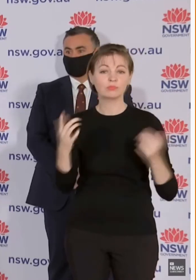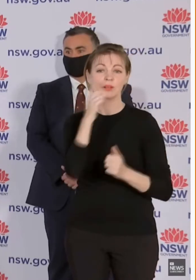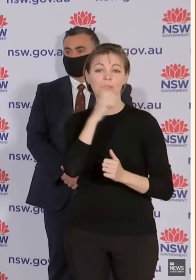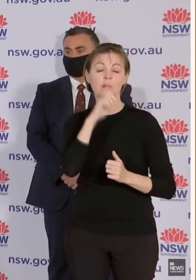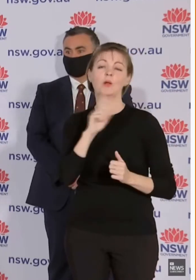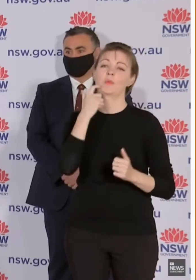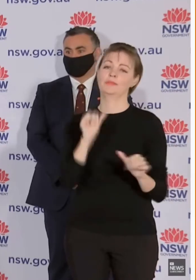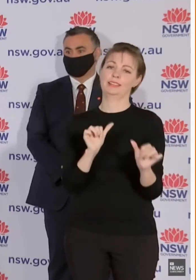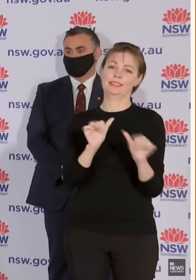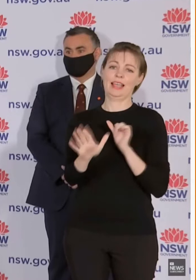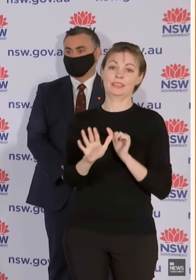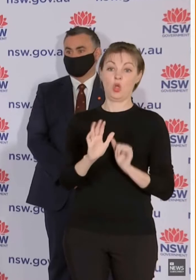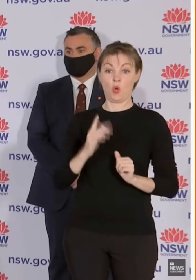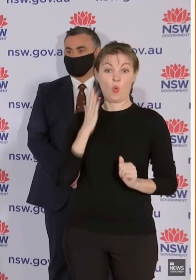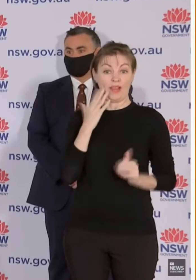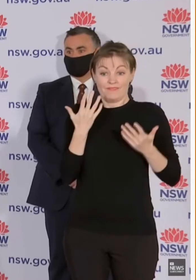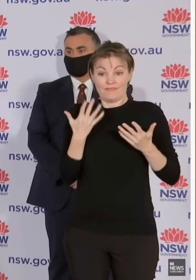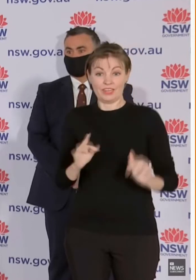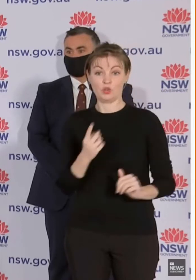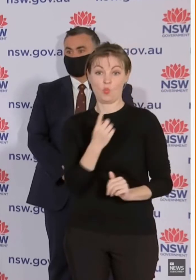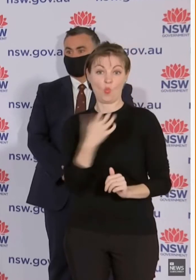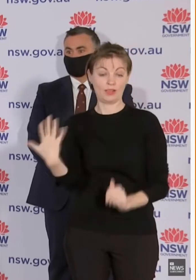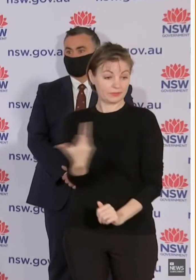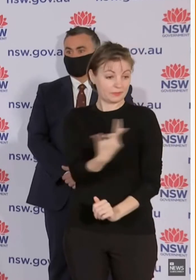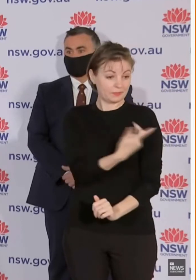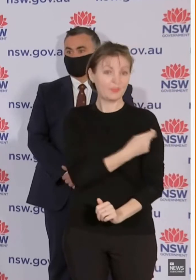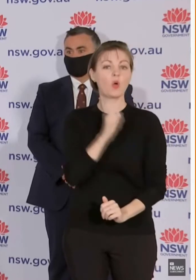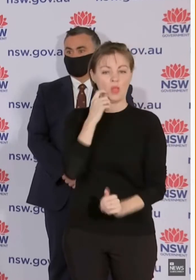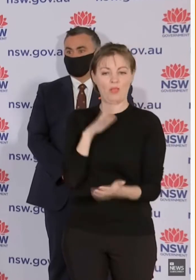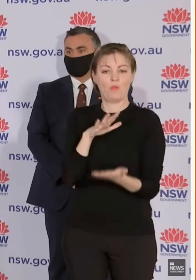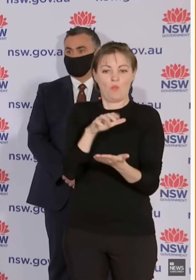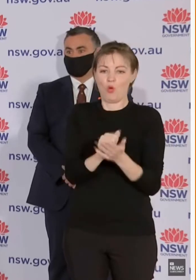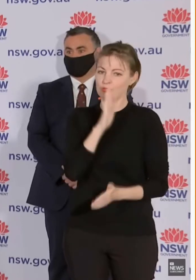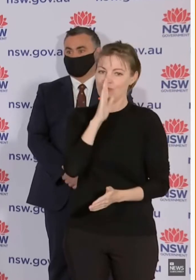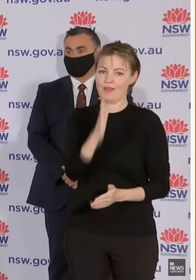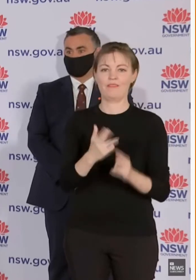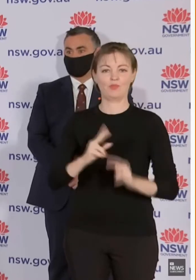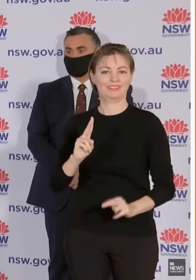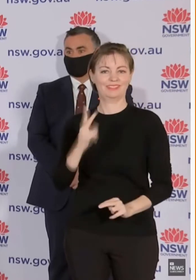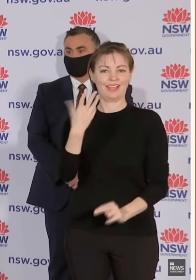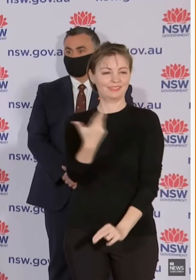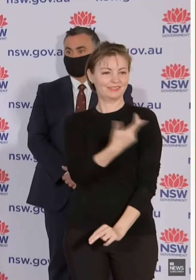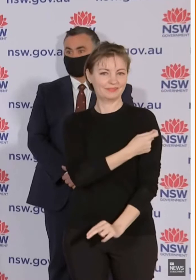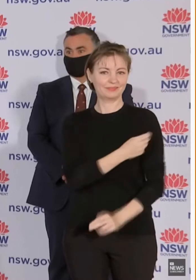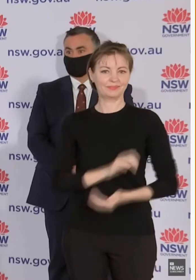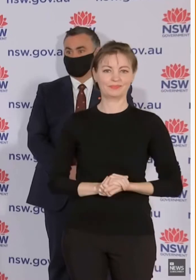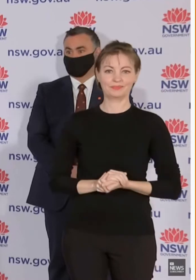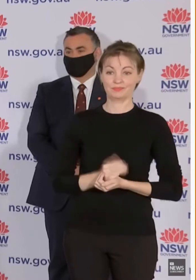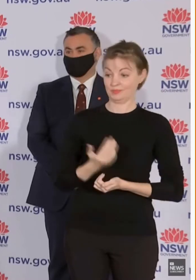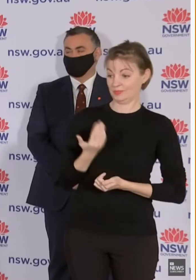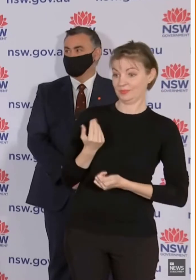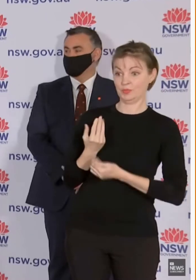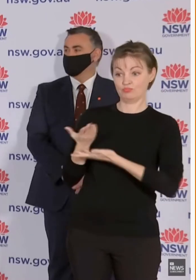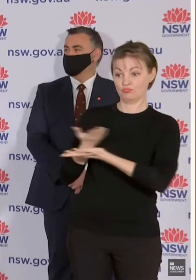your first dose, you'll be getting your second dose. And what we want to see then, and Dr Chant and the Minister and I were just discussing this earlier, is once we see